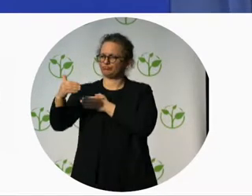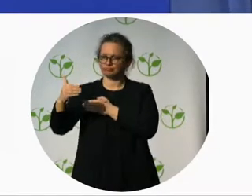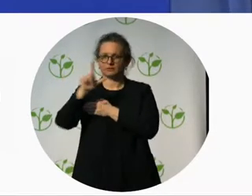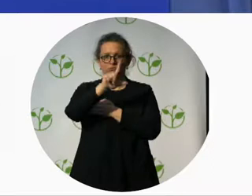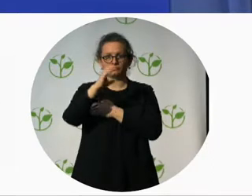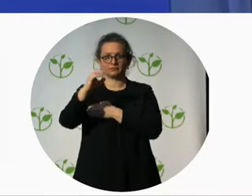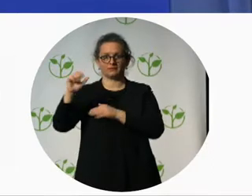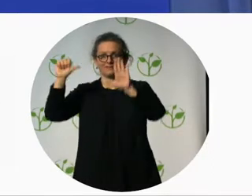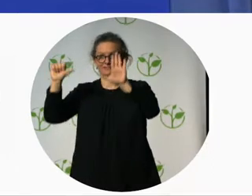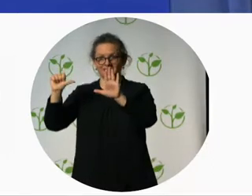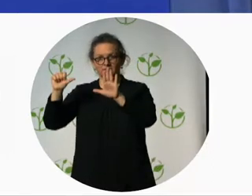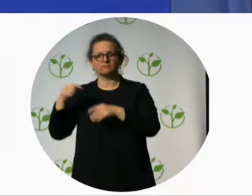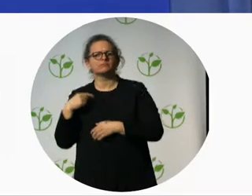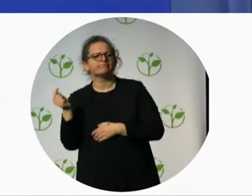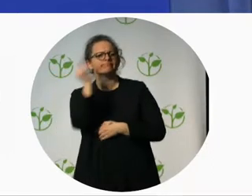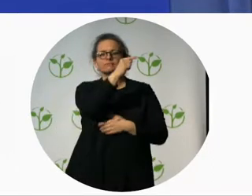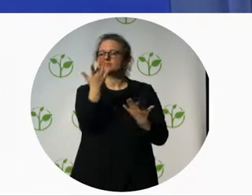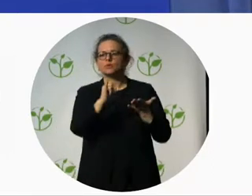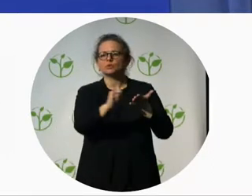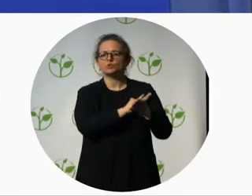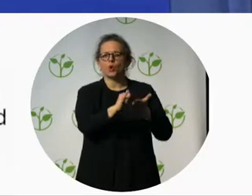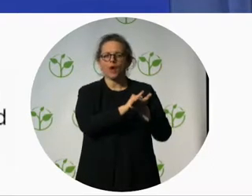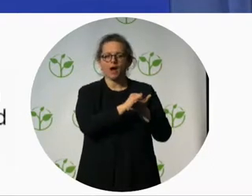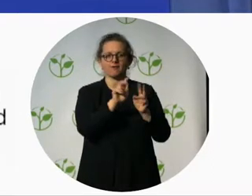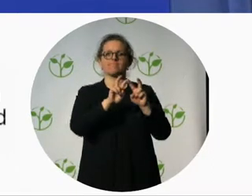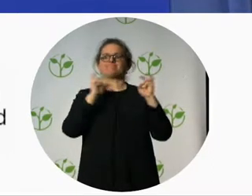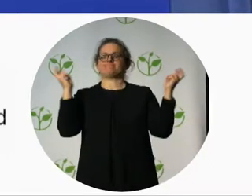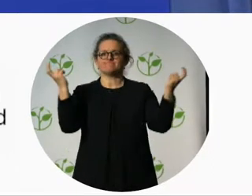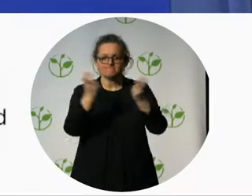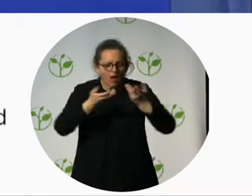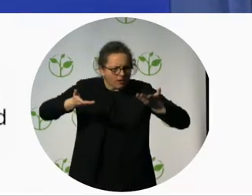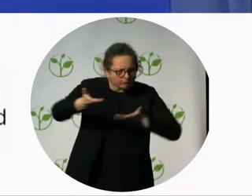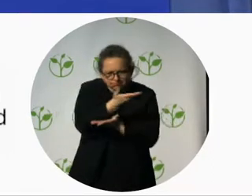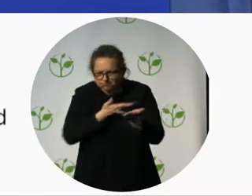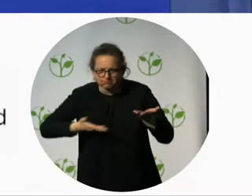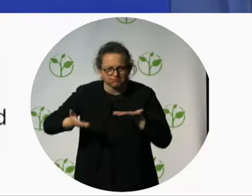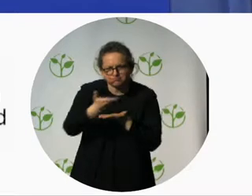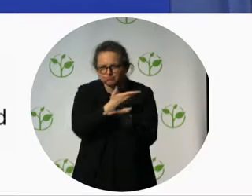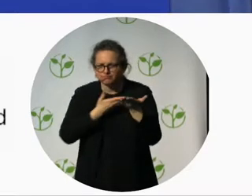was a complicated process because I